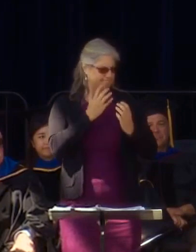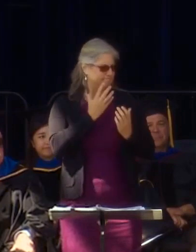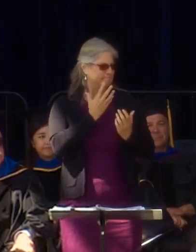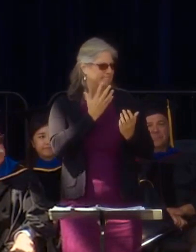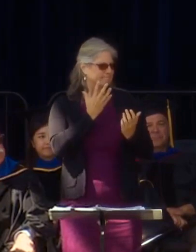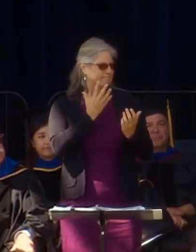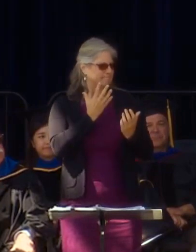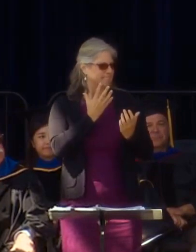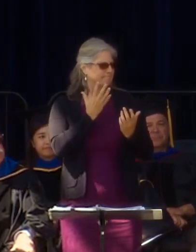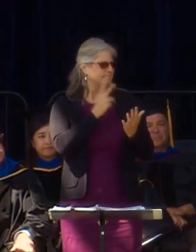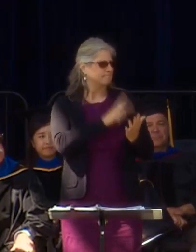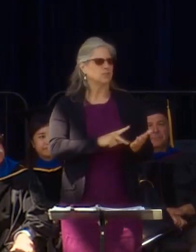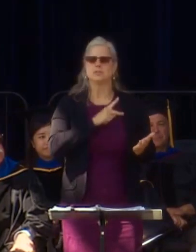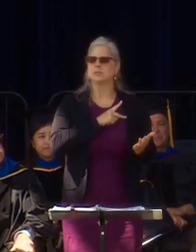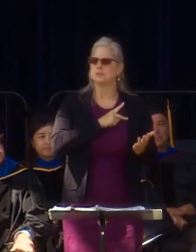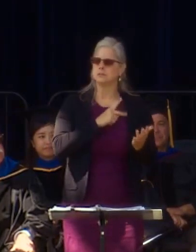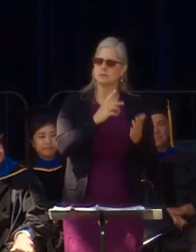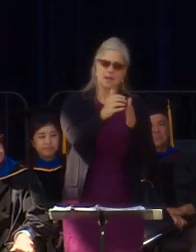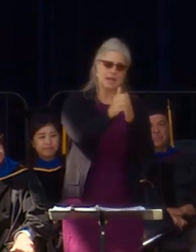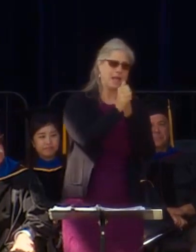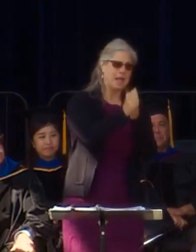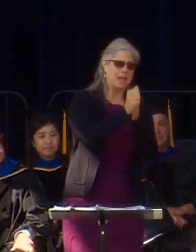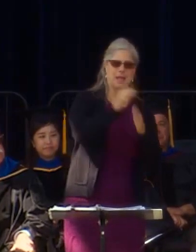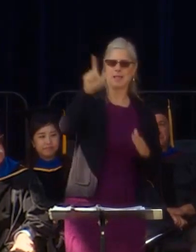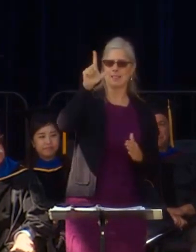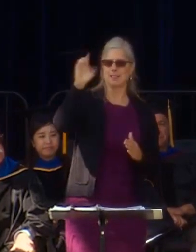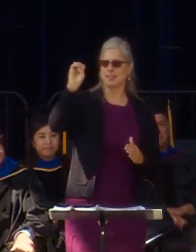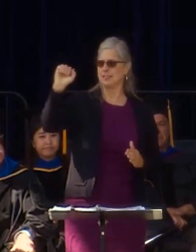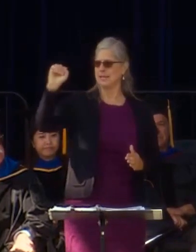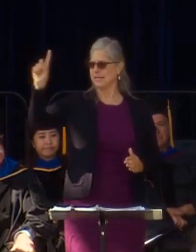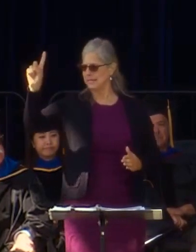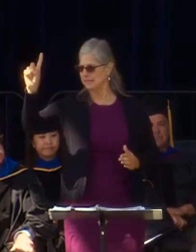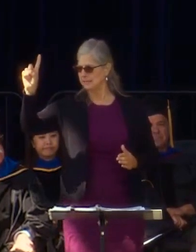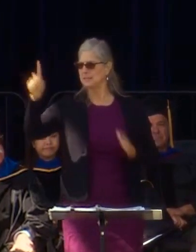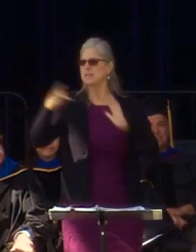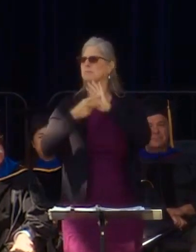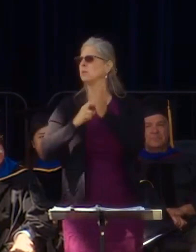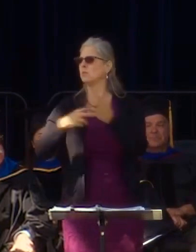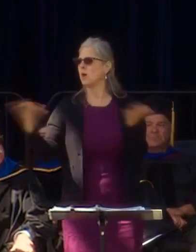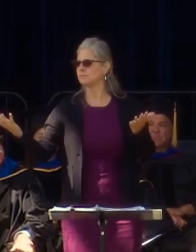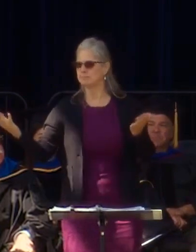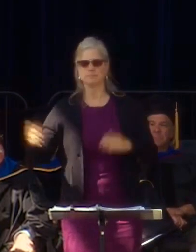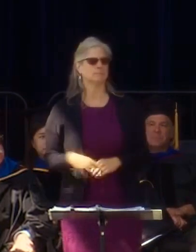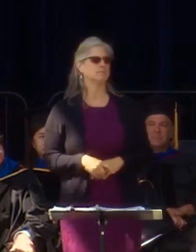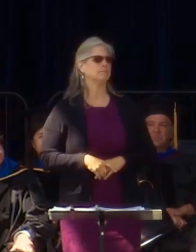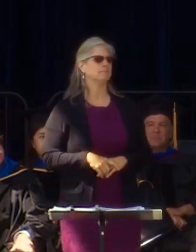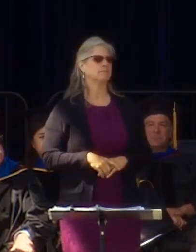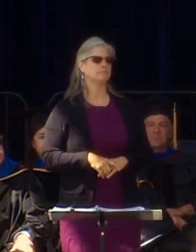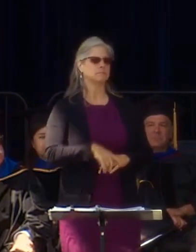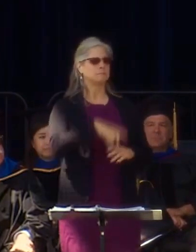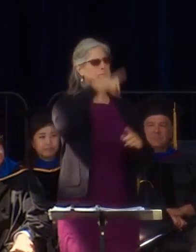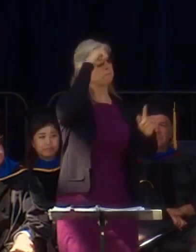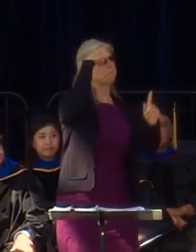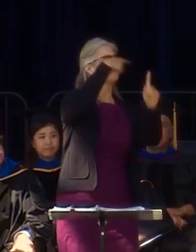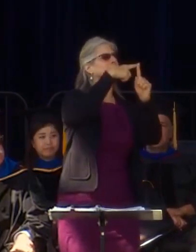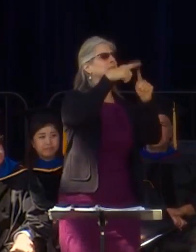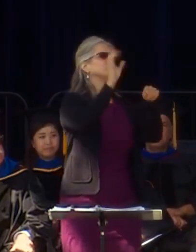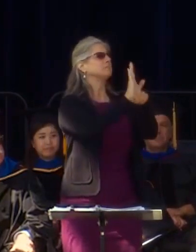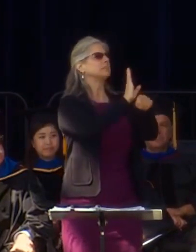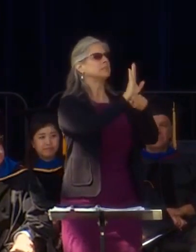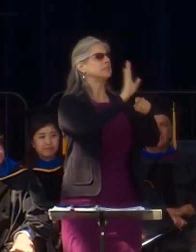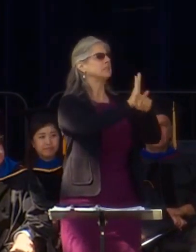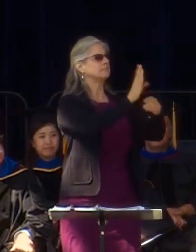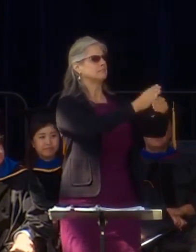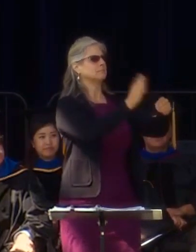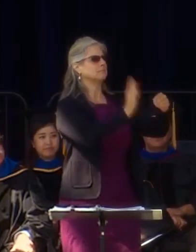I do mean lead in both senses of the word. From what I've seen, most positive business outcomes